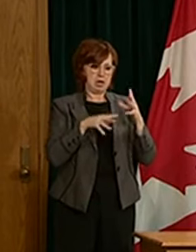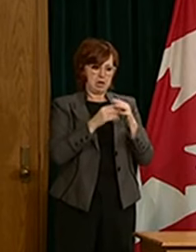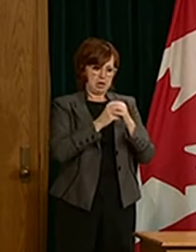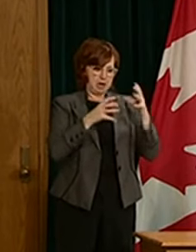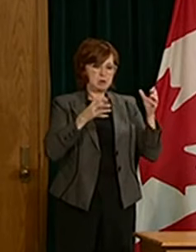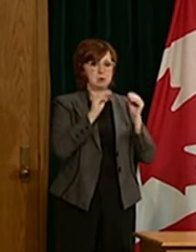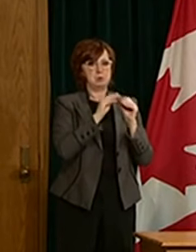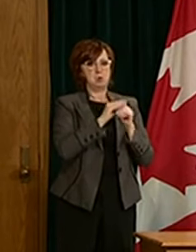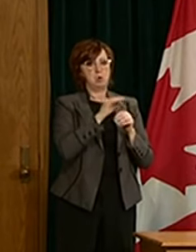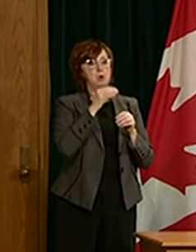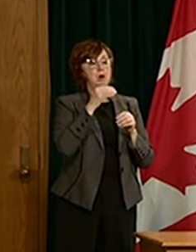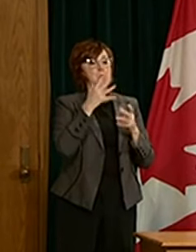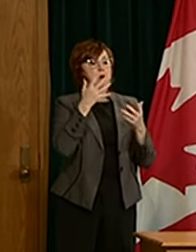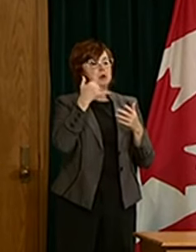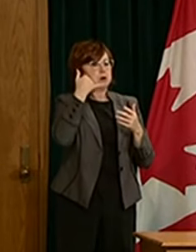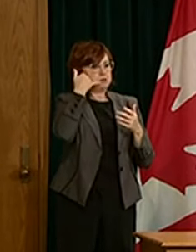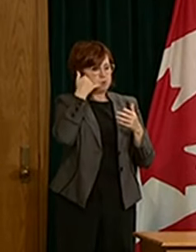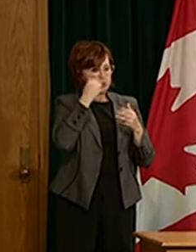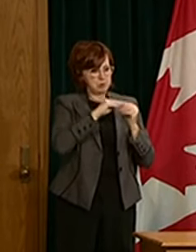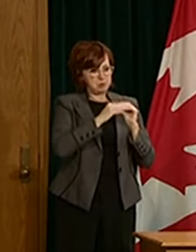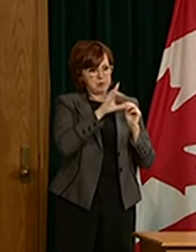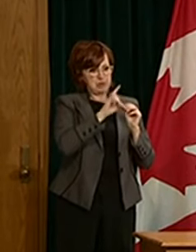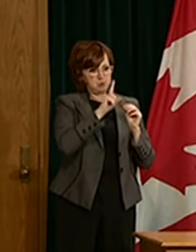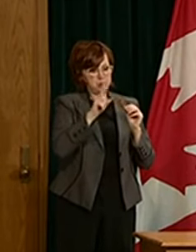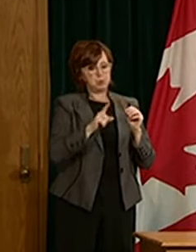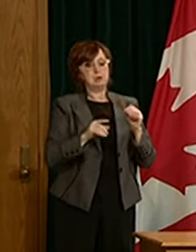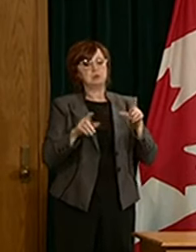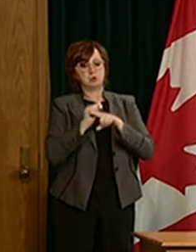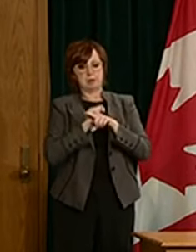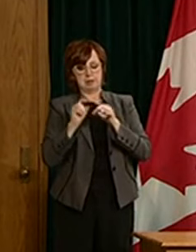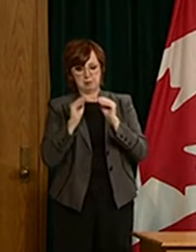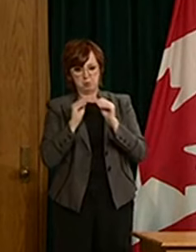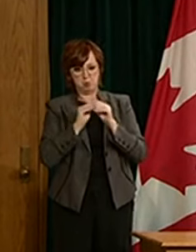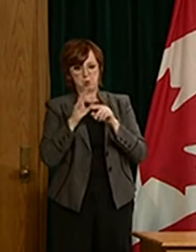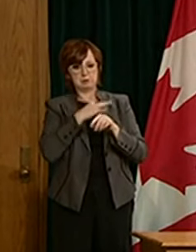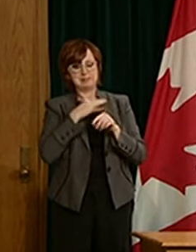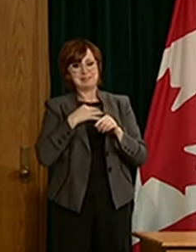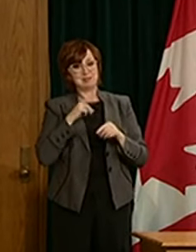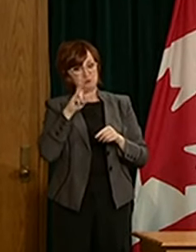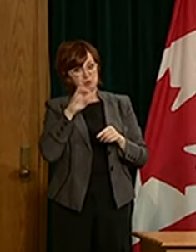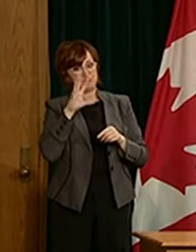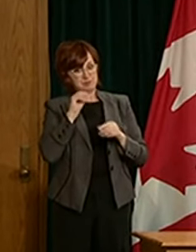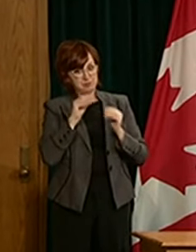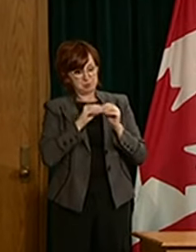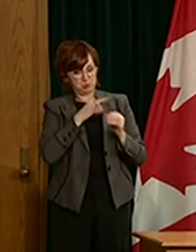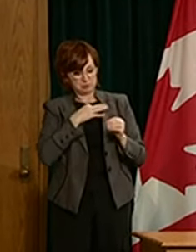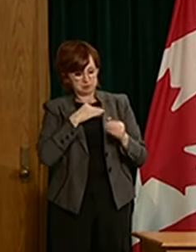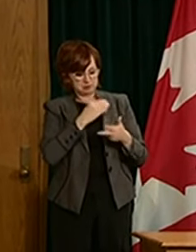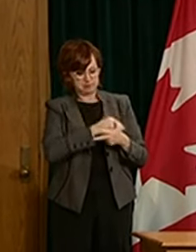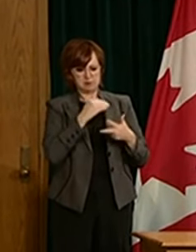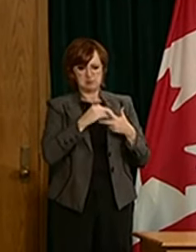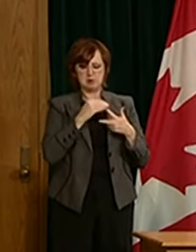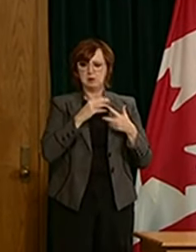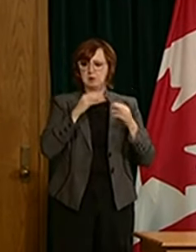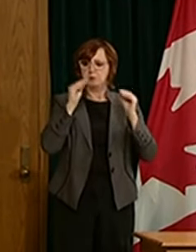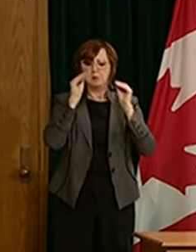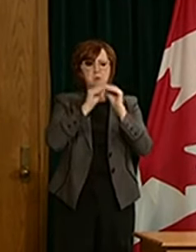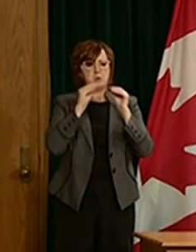than 250 new staff trained. We are also delivering more services through virtual care models, which include